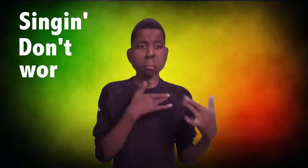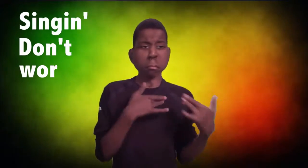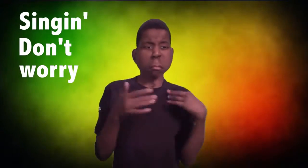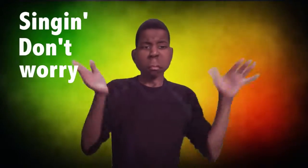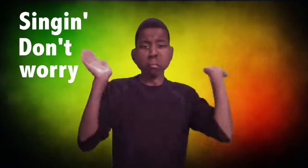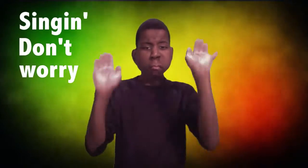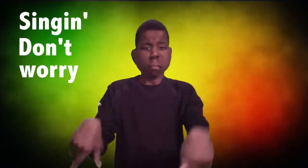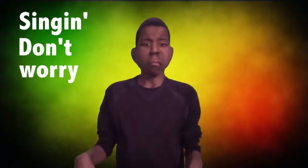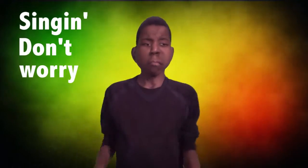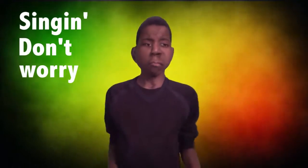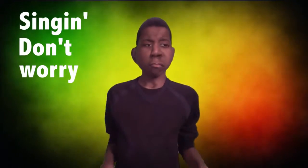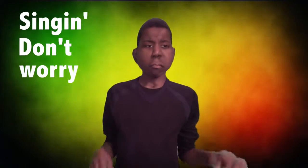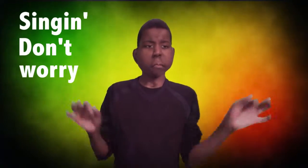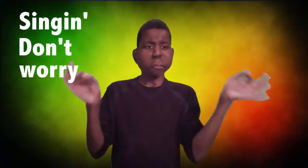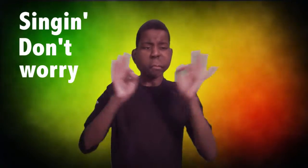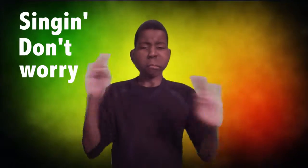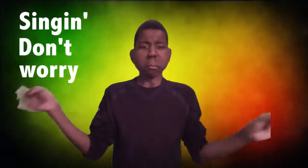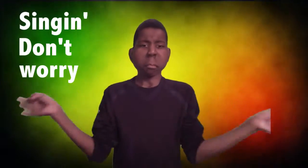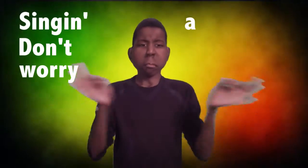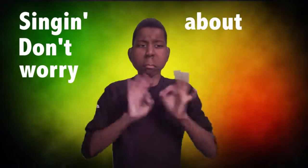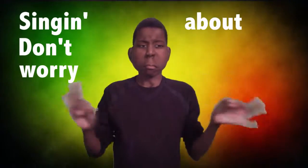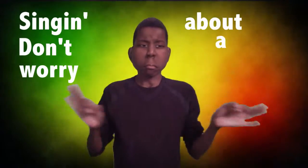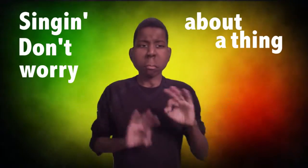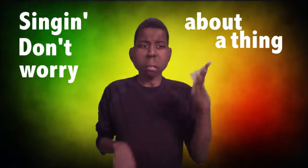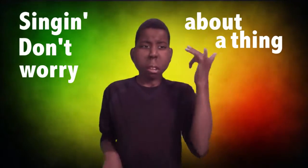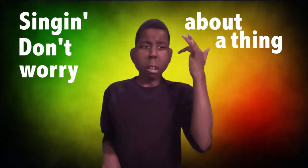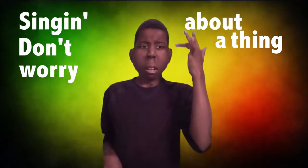worry About a thing